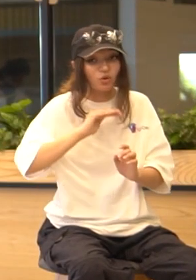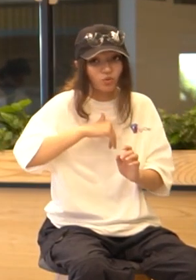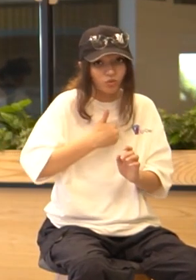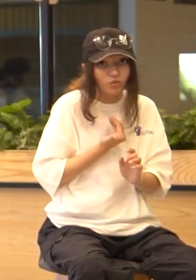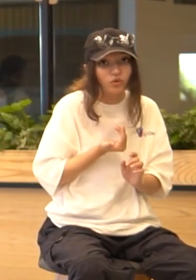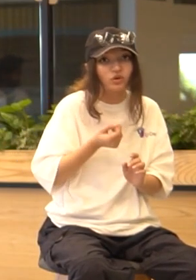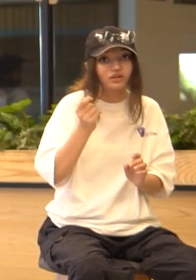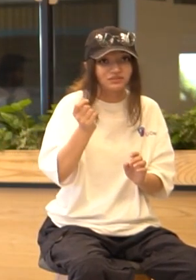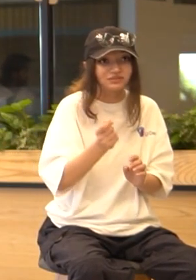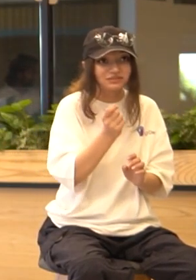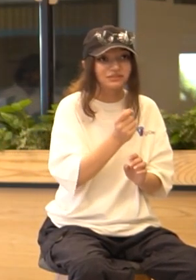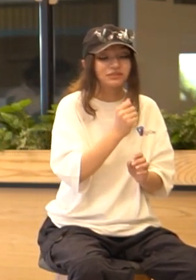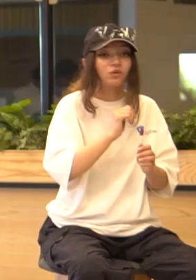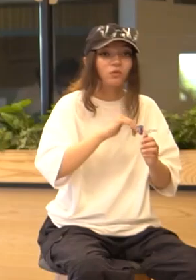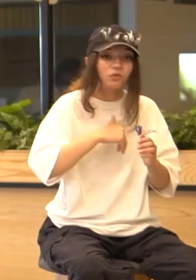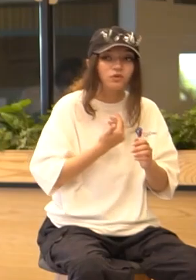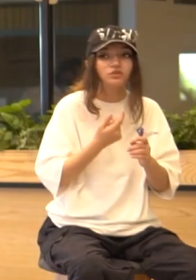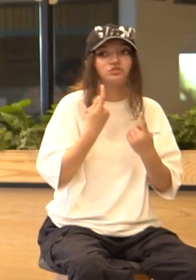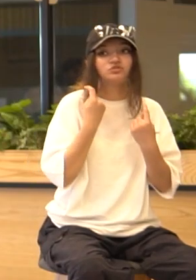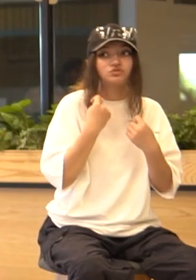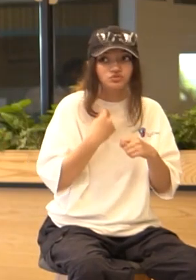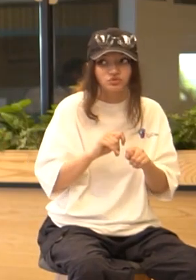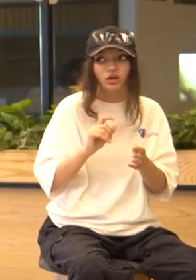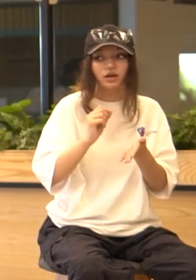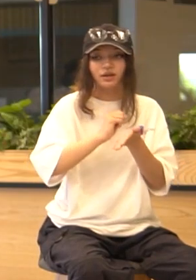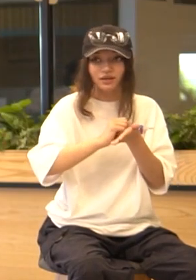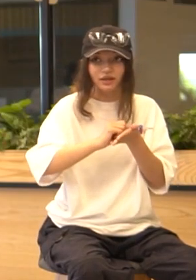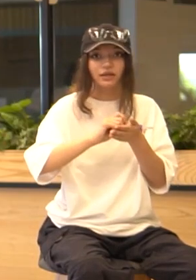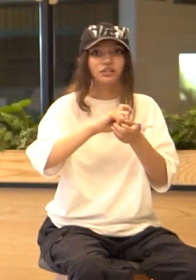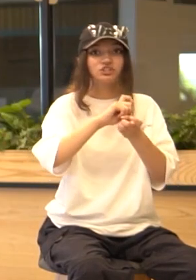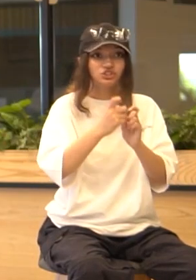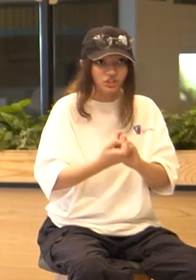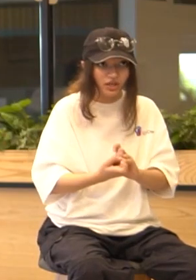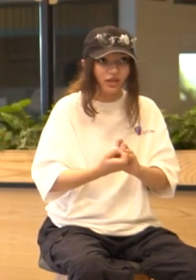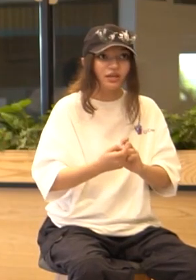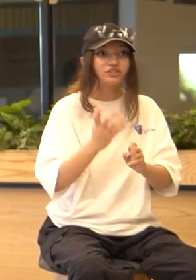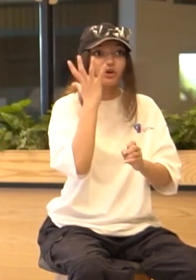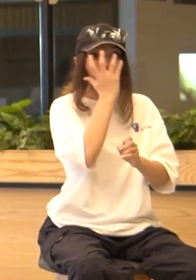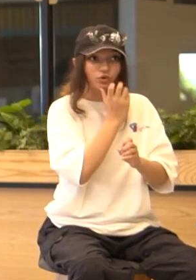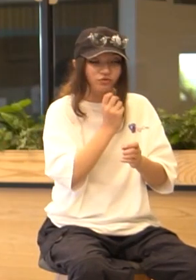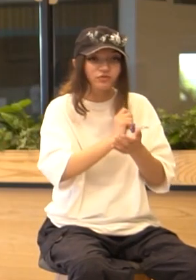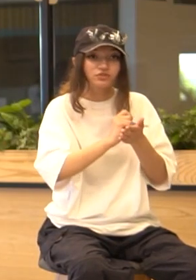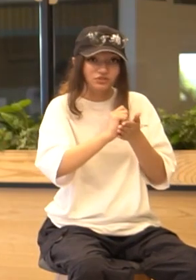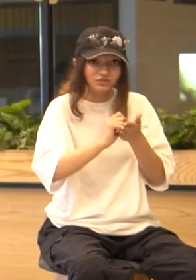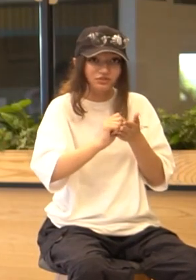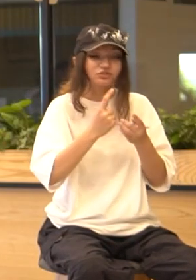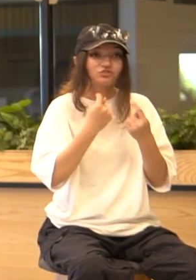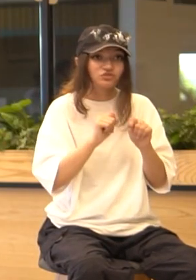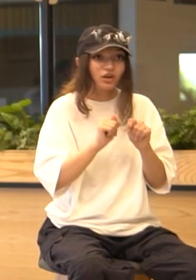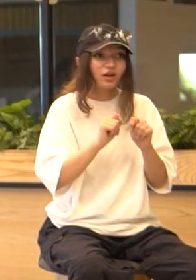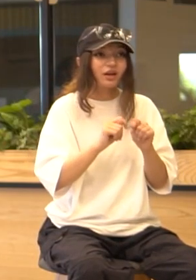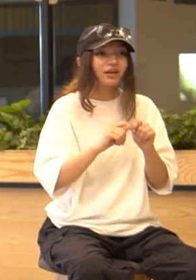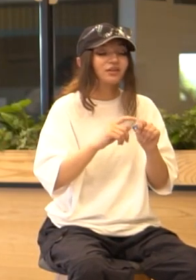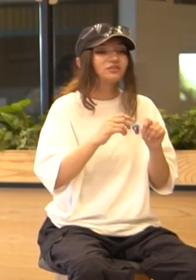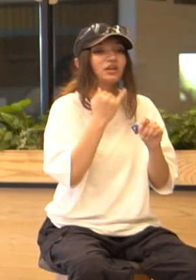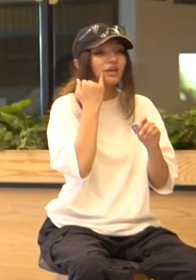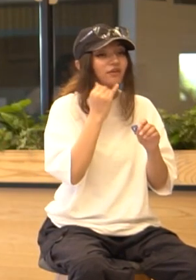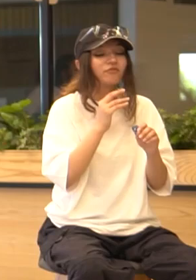a missing haruf. Or I would just, for the sake of like personalizing the design, I would like completely deconstruct